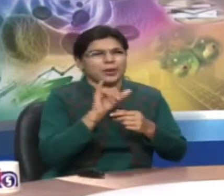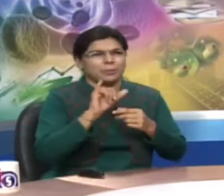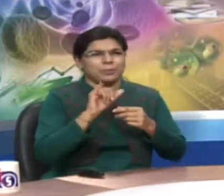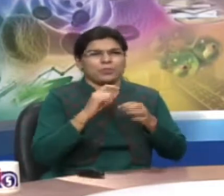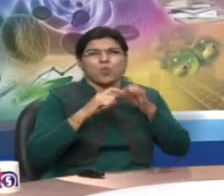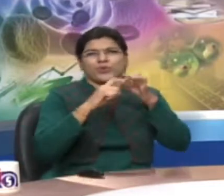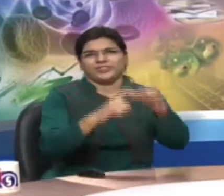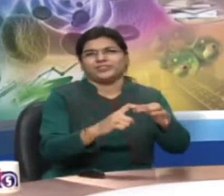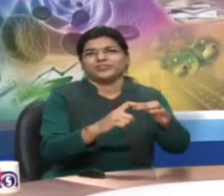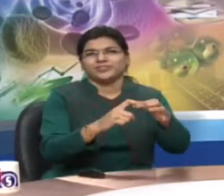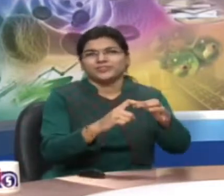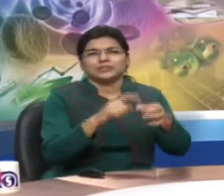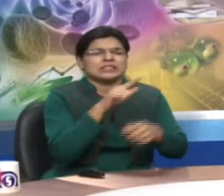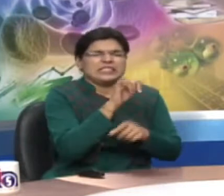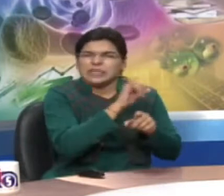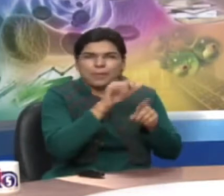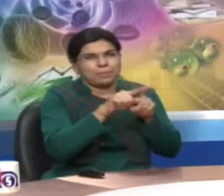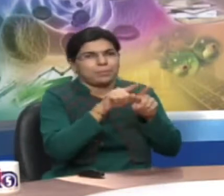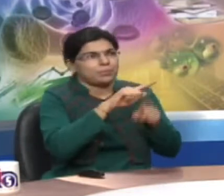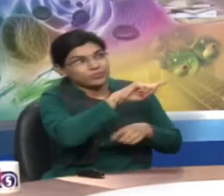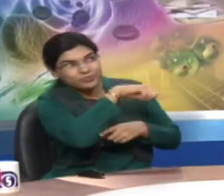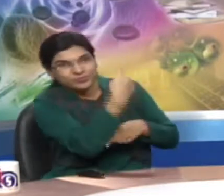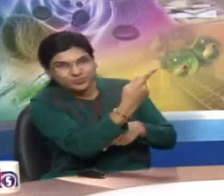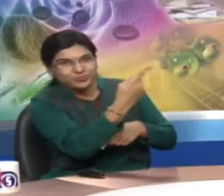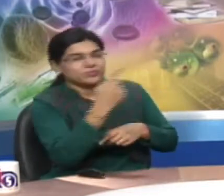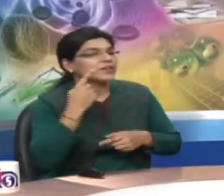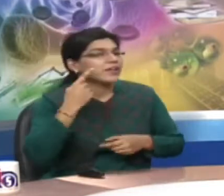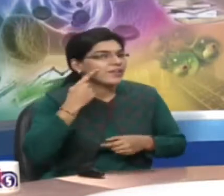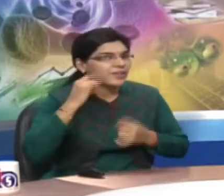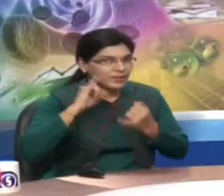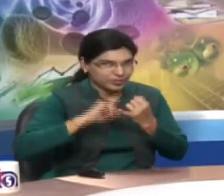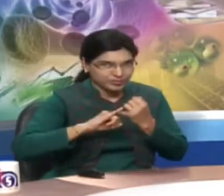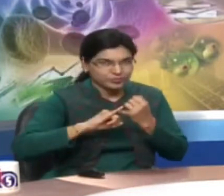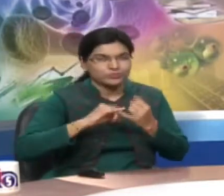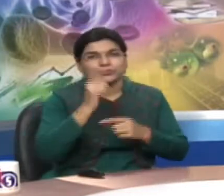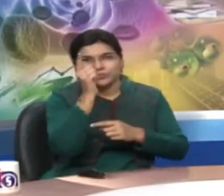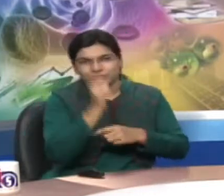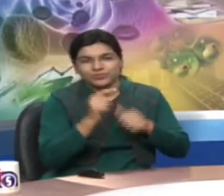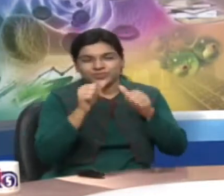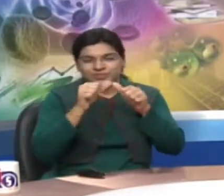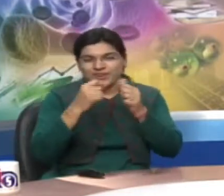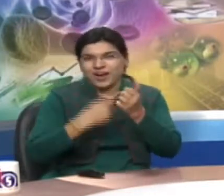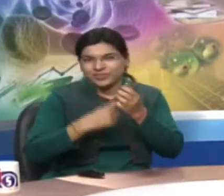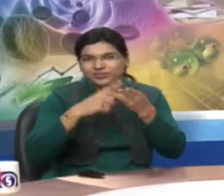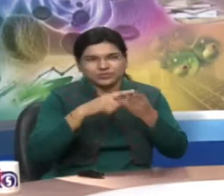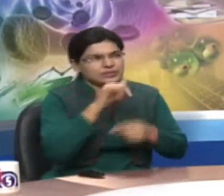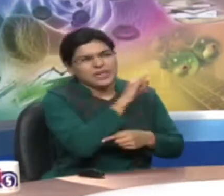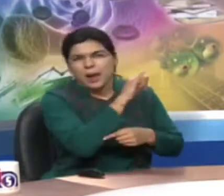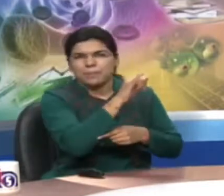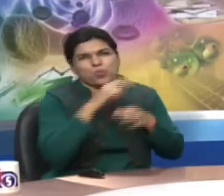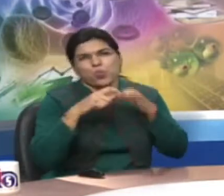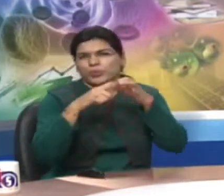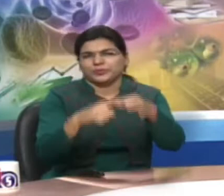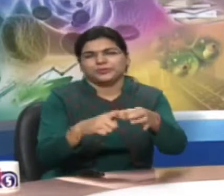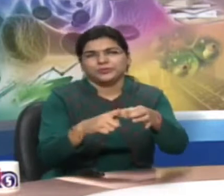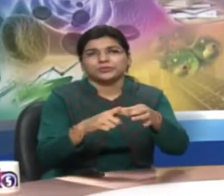What is do and does? It is, in a way, asking question. Similarly, is and are, it